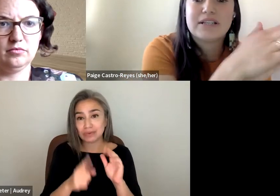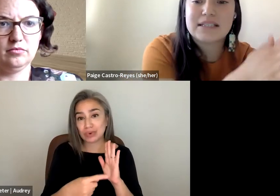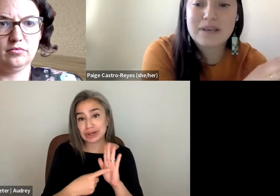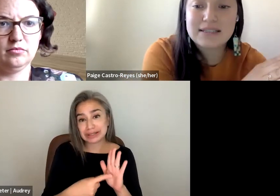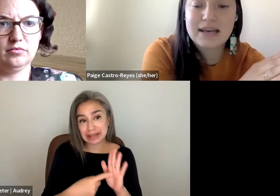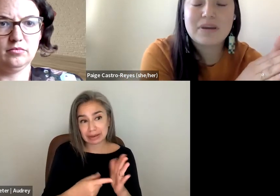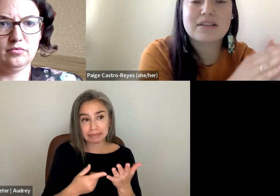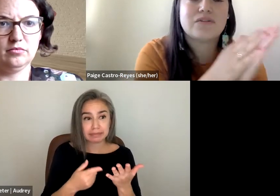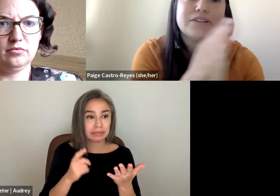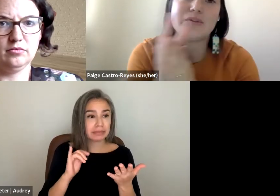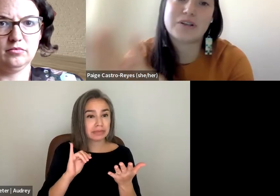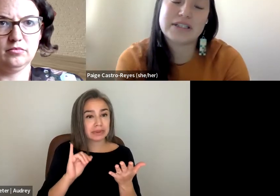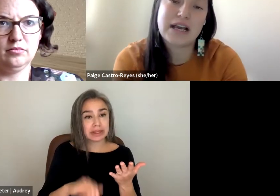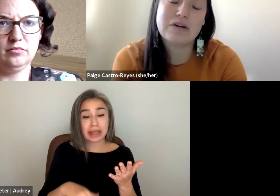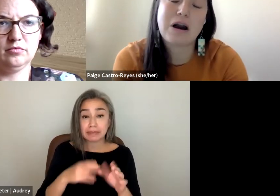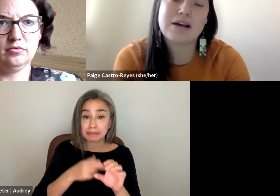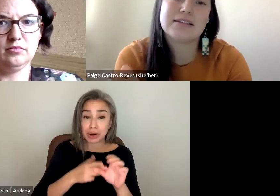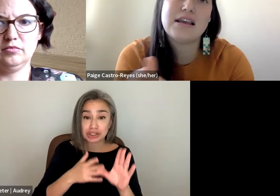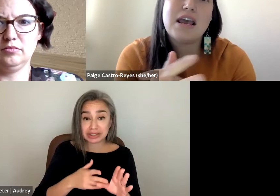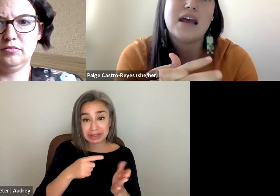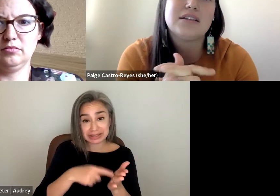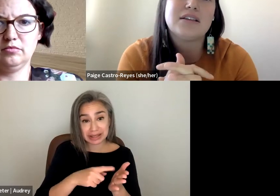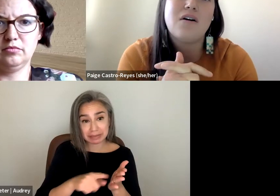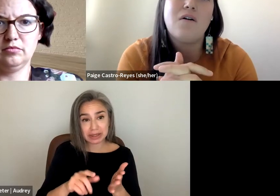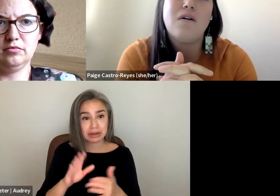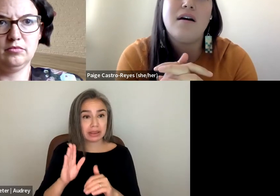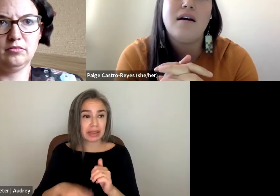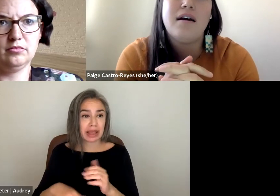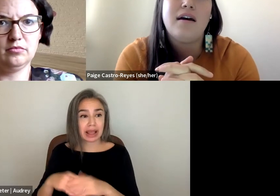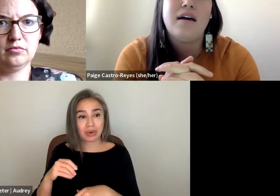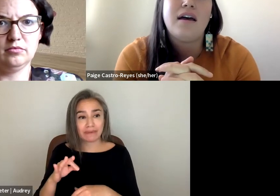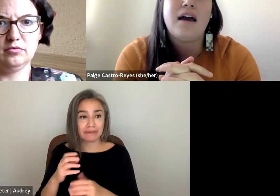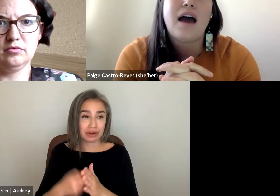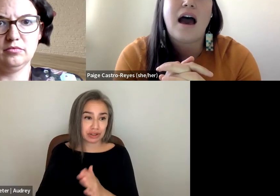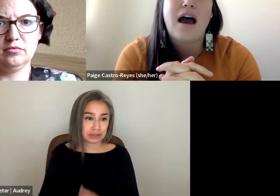or participant stipends versus personnel costs. And so